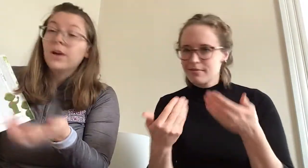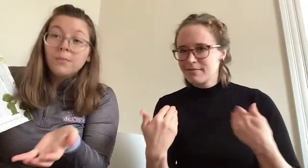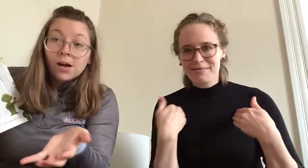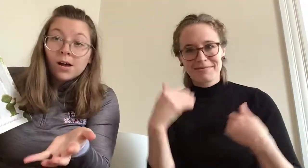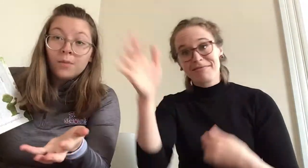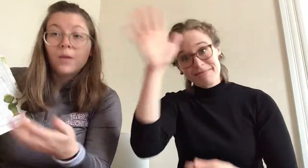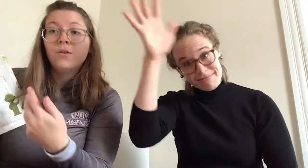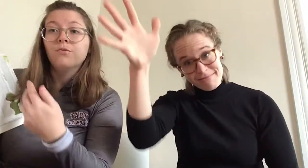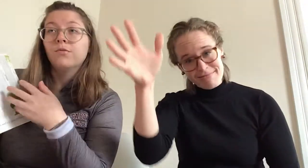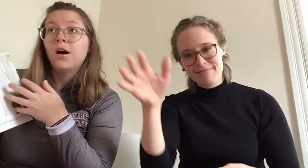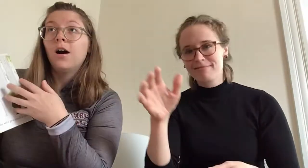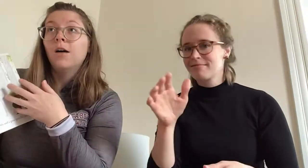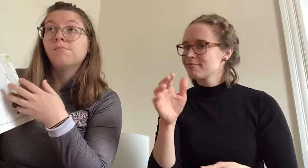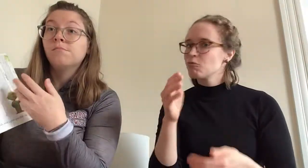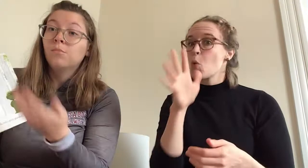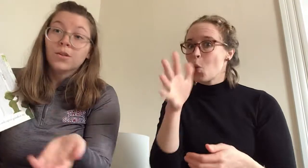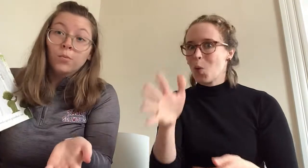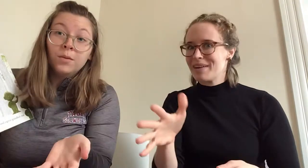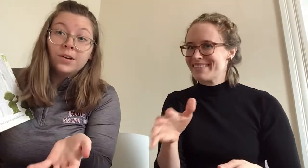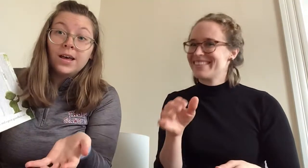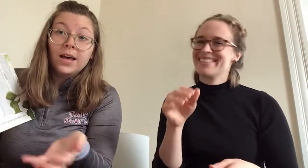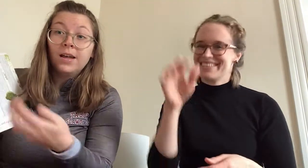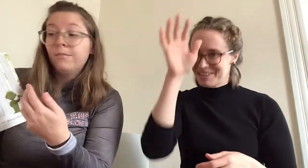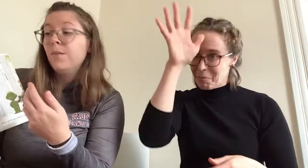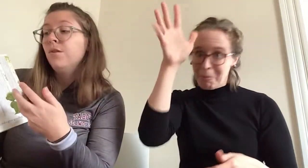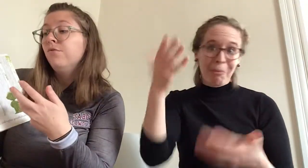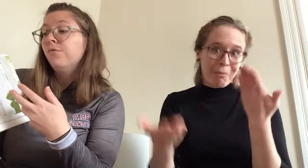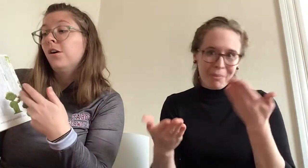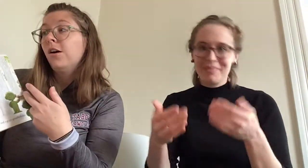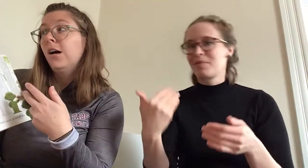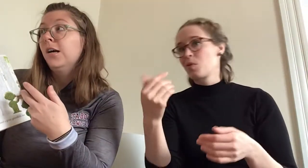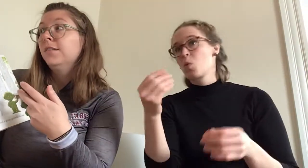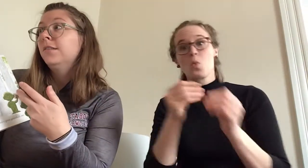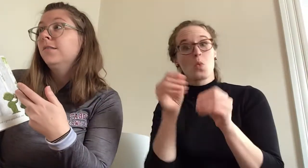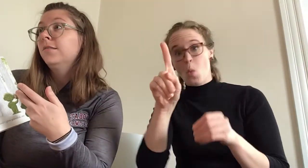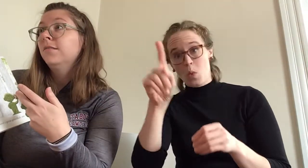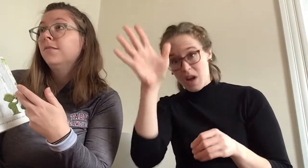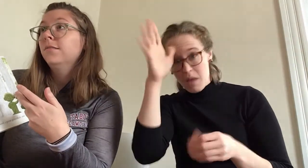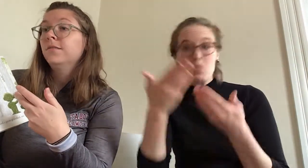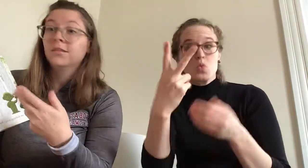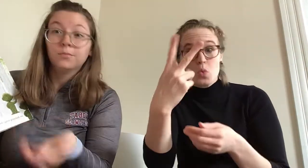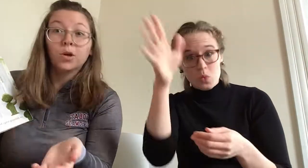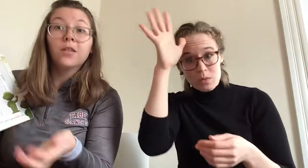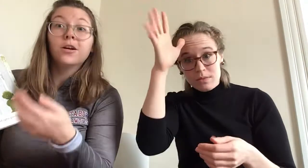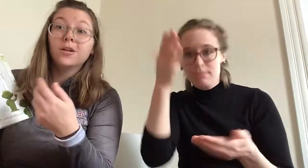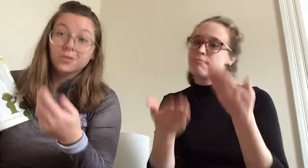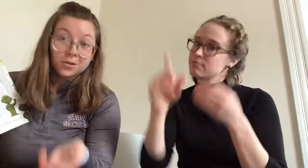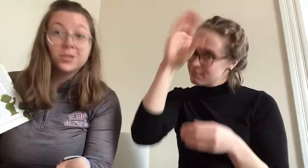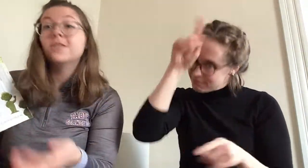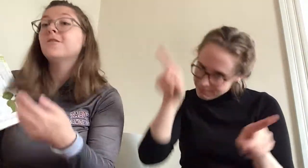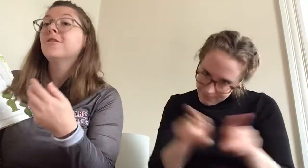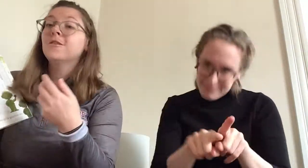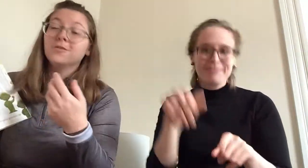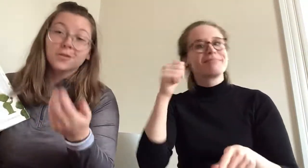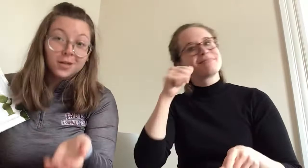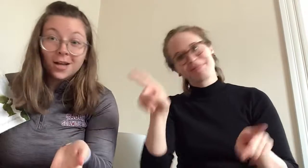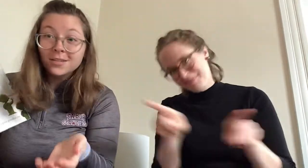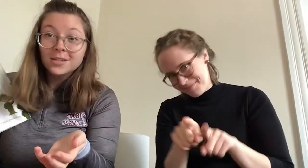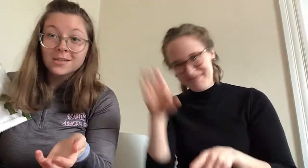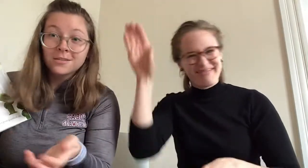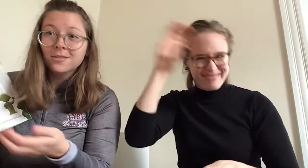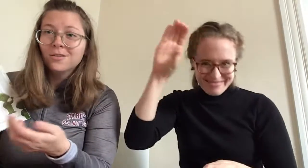a grandma. Maybe you've got more than one dad. Maybe you've got brothers or sisters